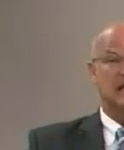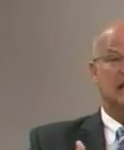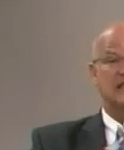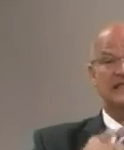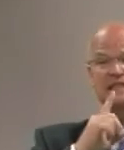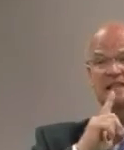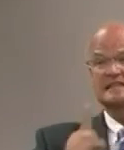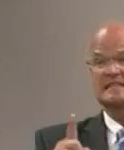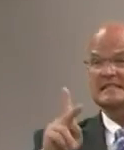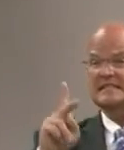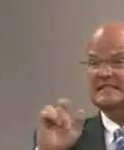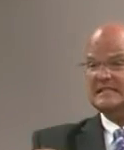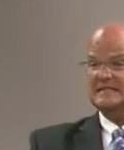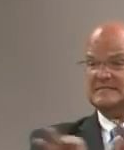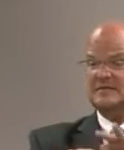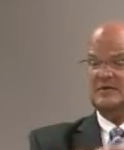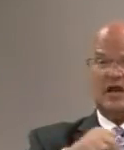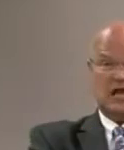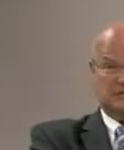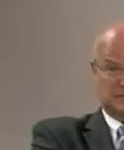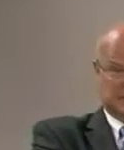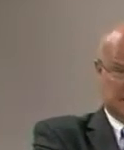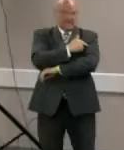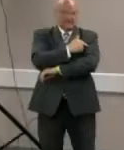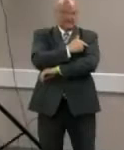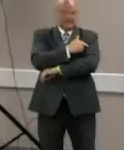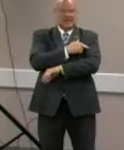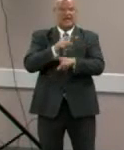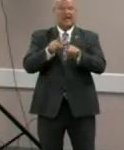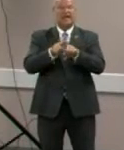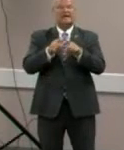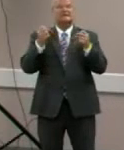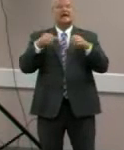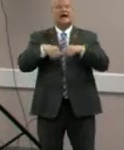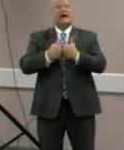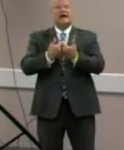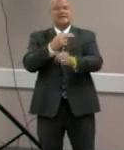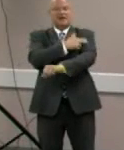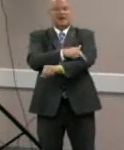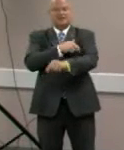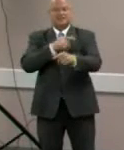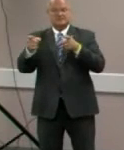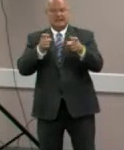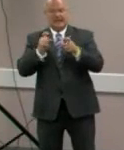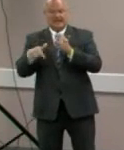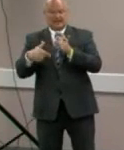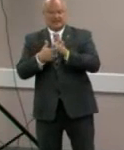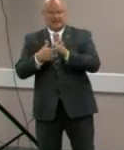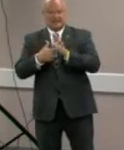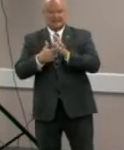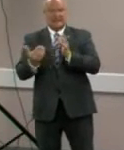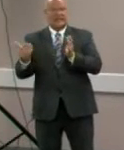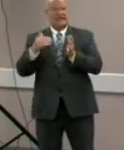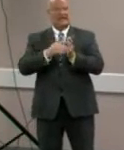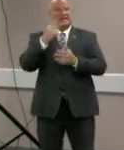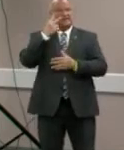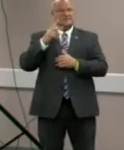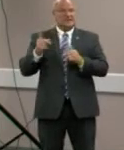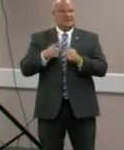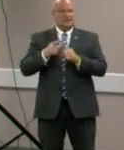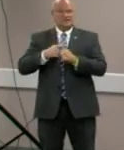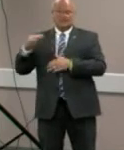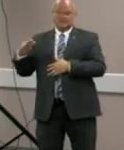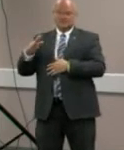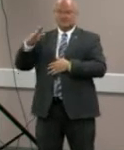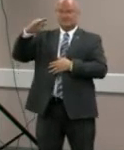is the key factor on hospitalizations as to the capacity of our hospitals. And here, again, you see the first